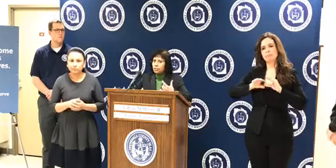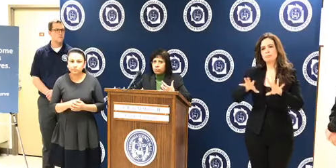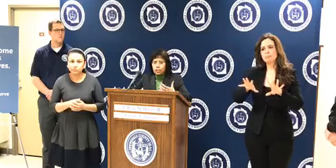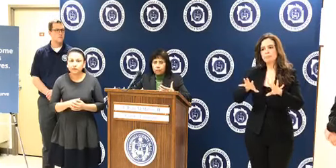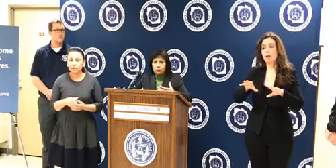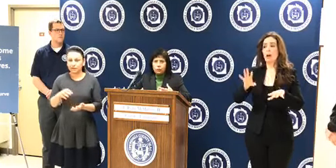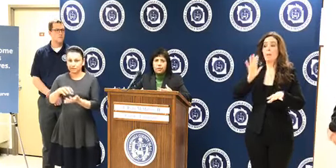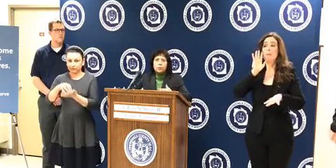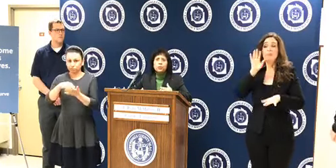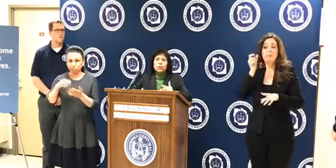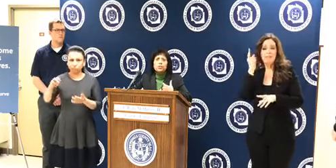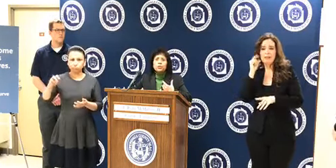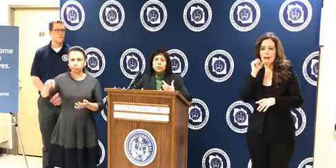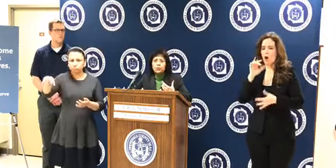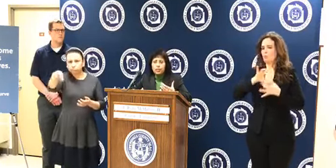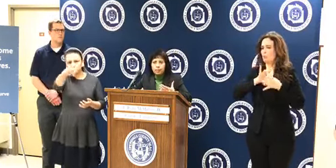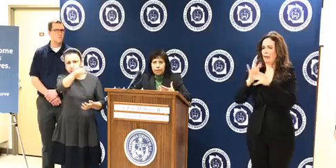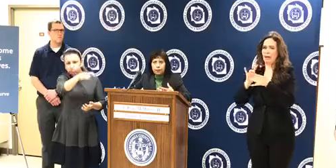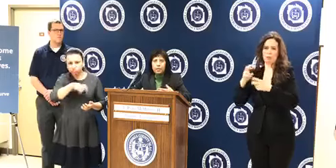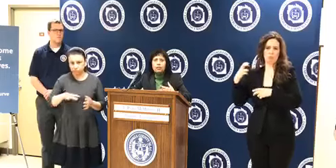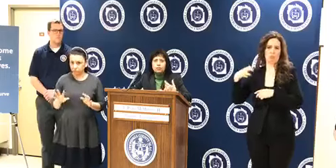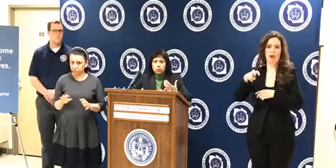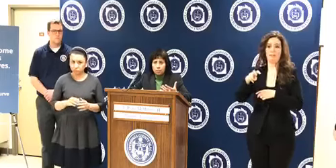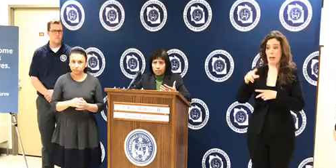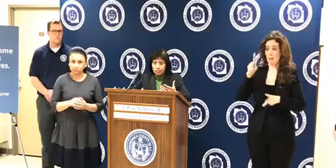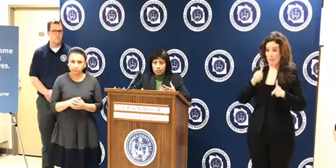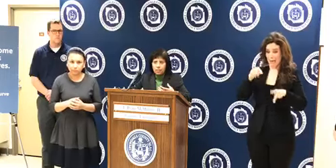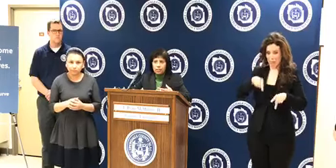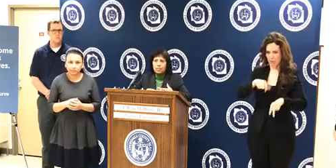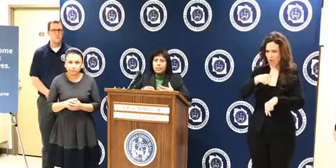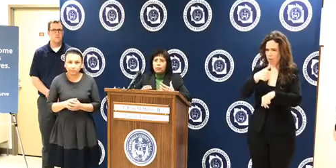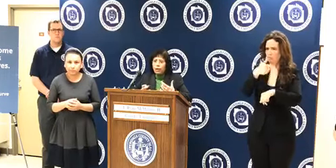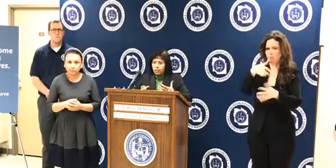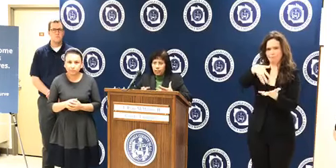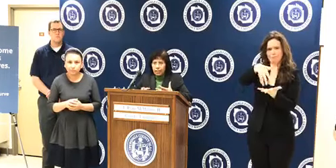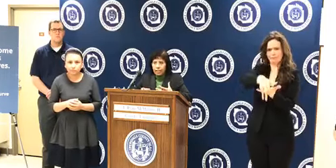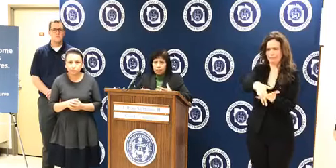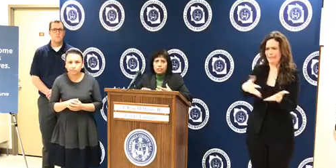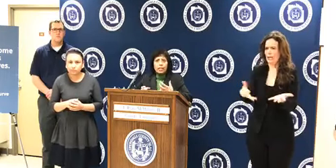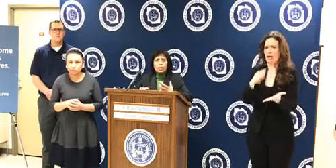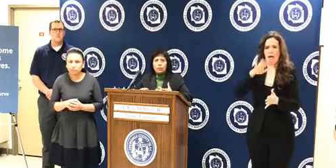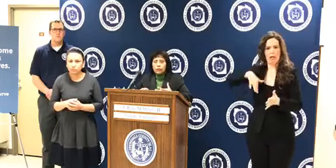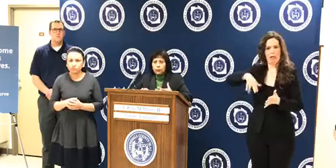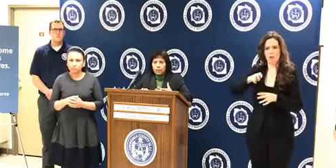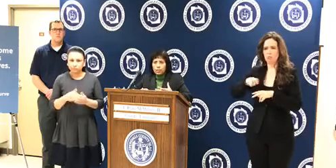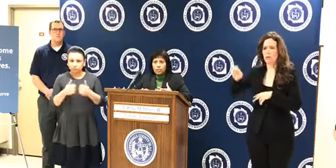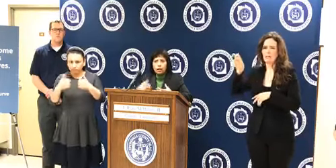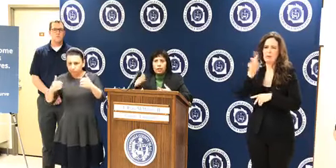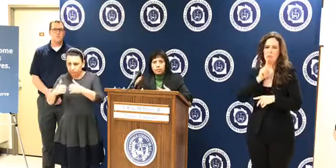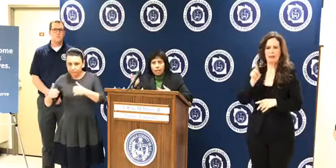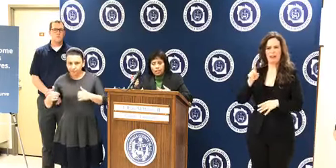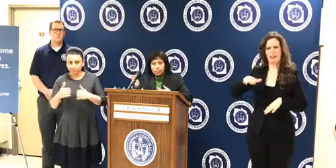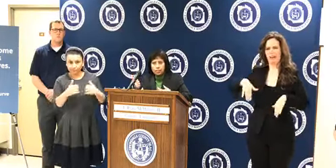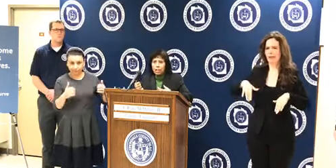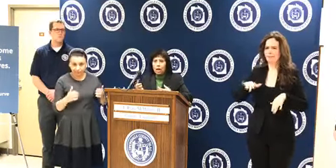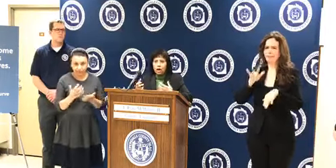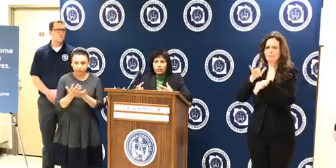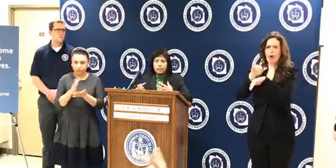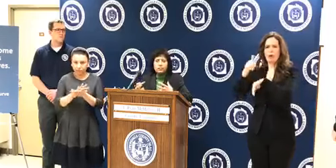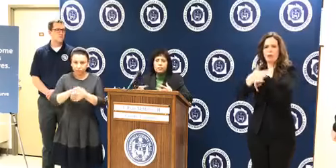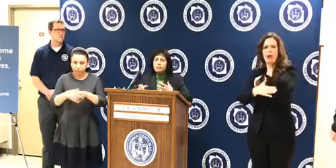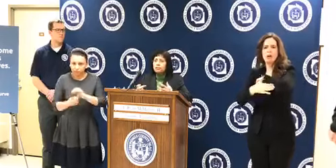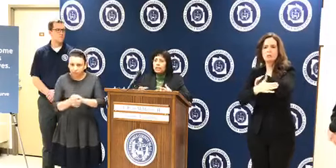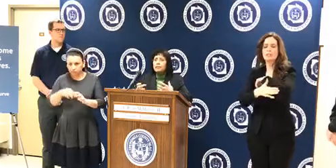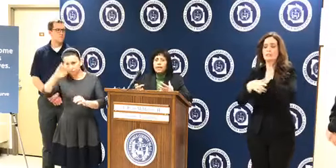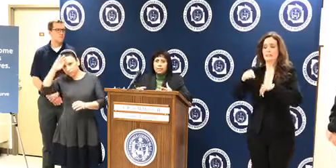very extra careful. We are going to continue to think about social distancing, washing our hands, staying home if we are sick, calling the doctor. All